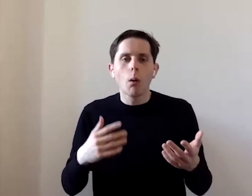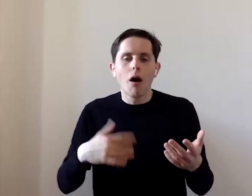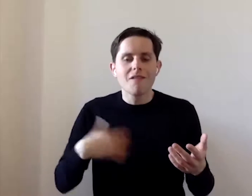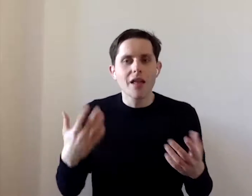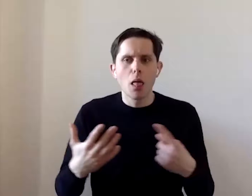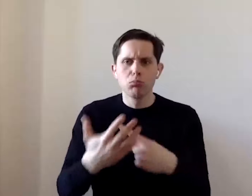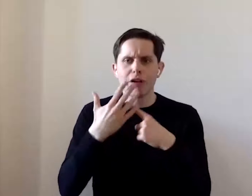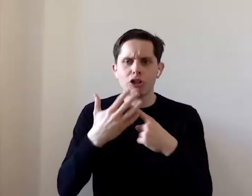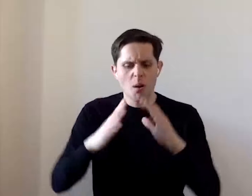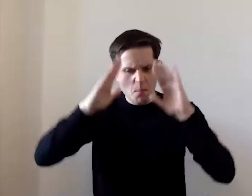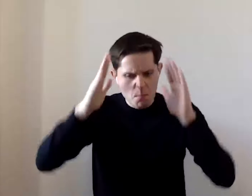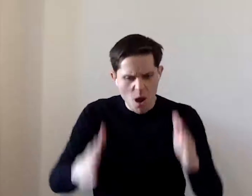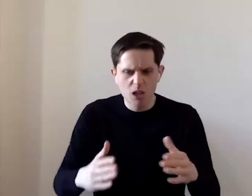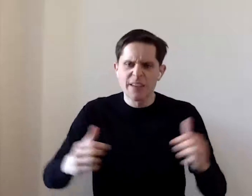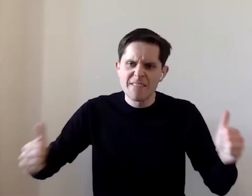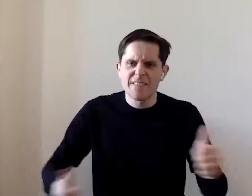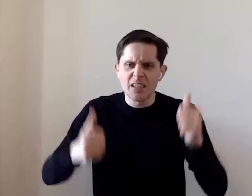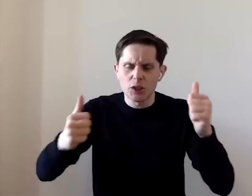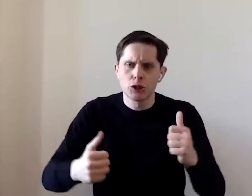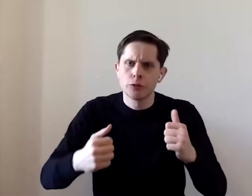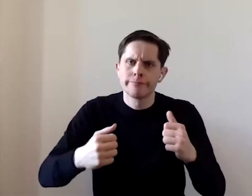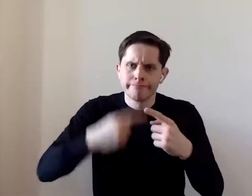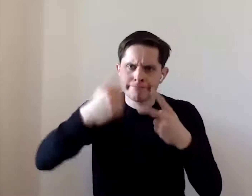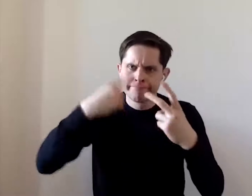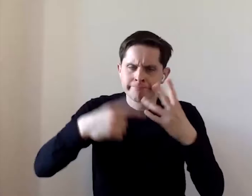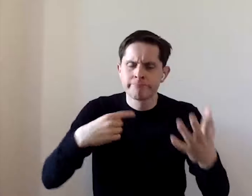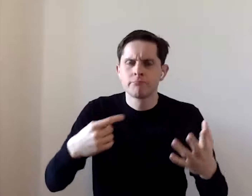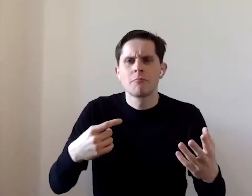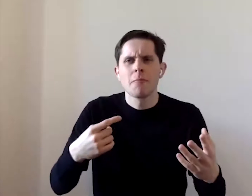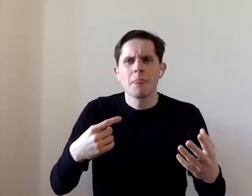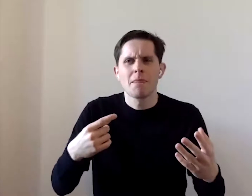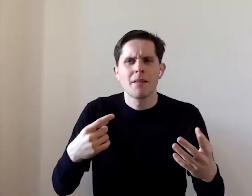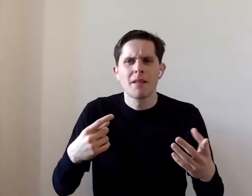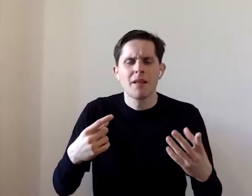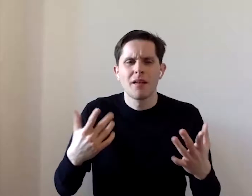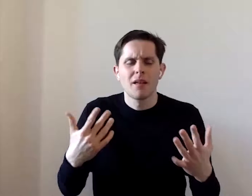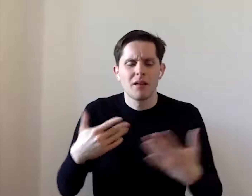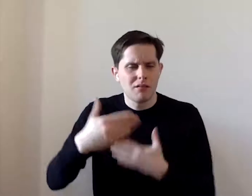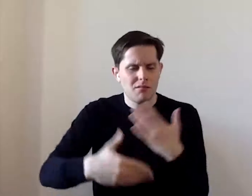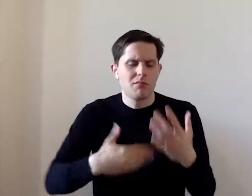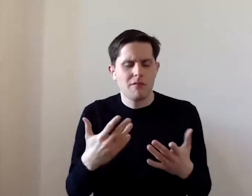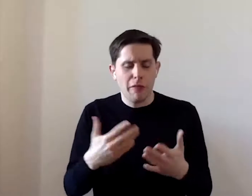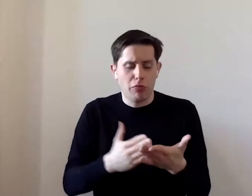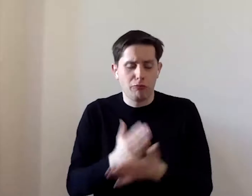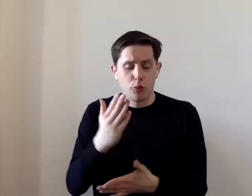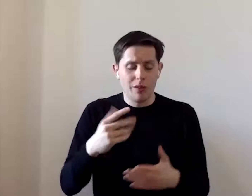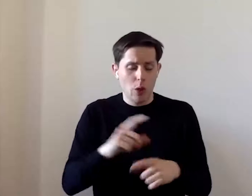to architecture. So I feel like there's this kind of pressure to finish all of them, not just in